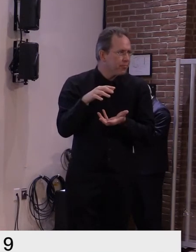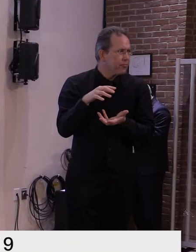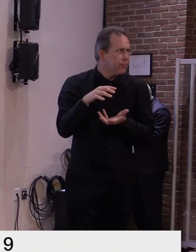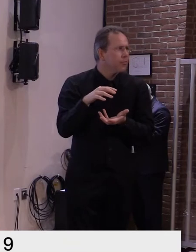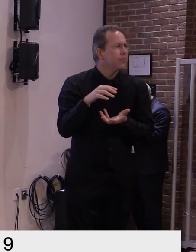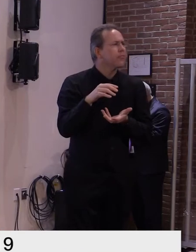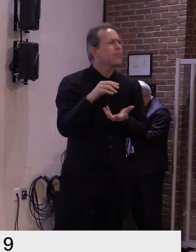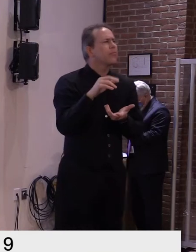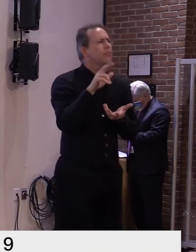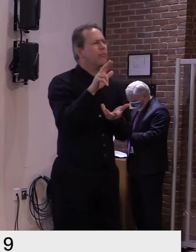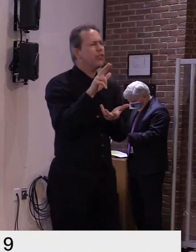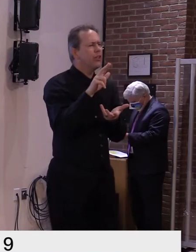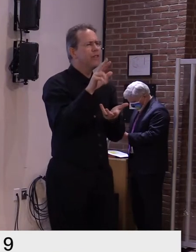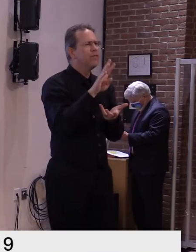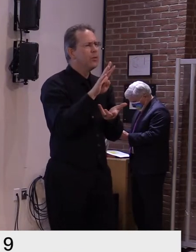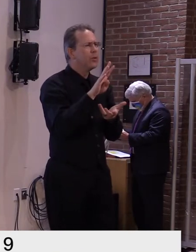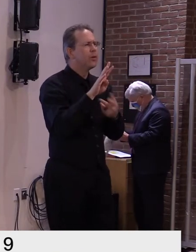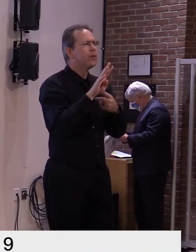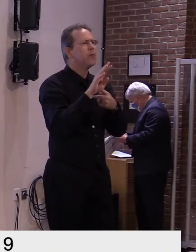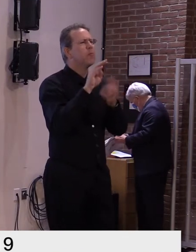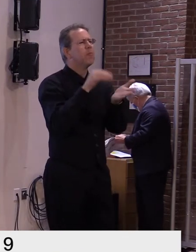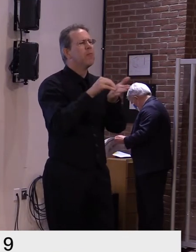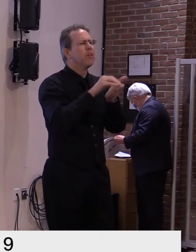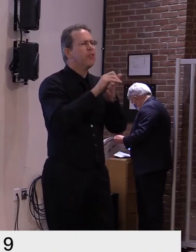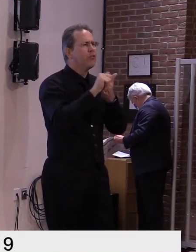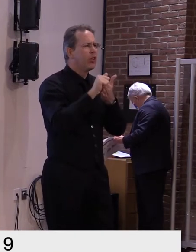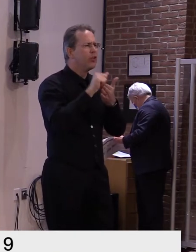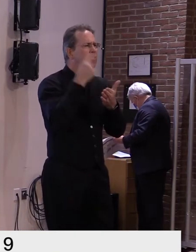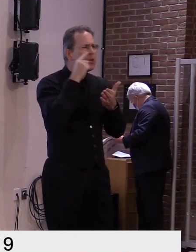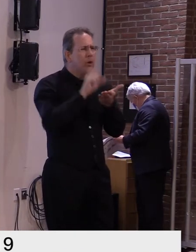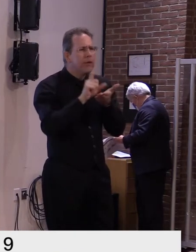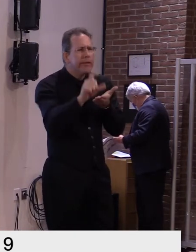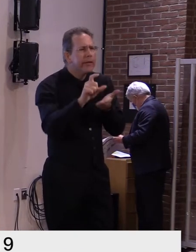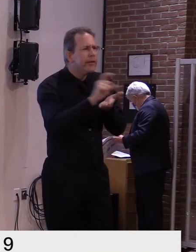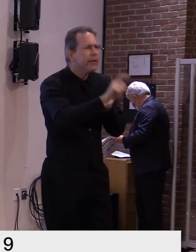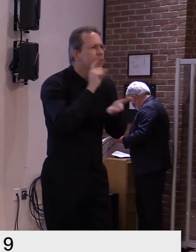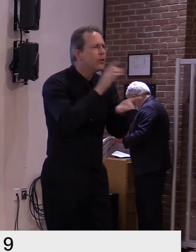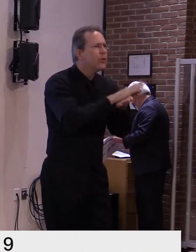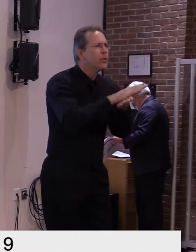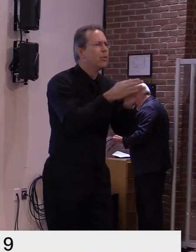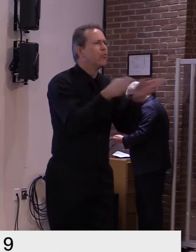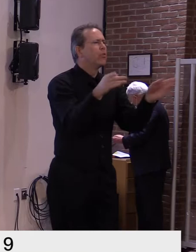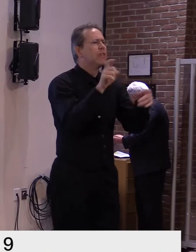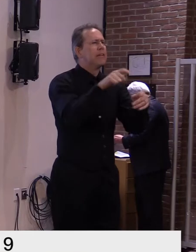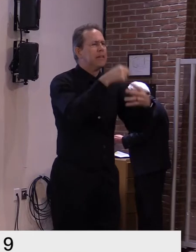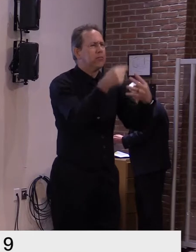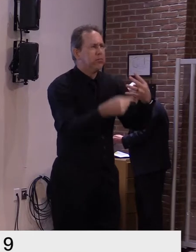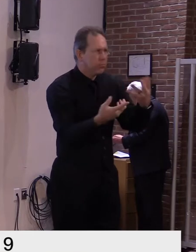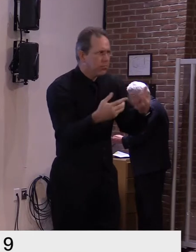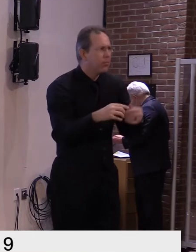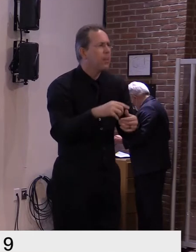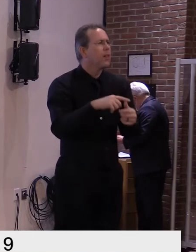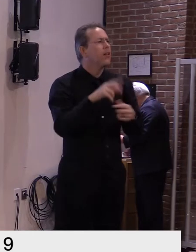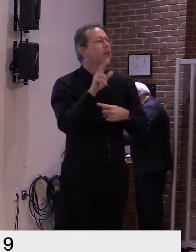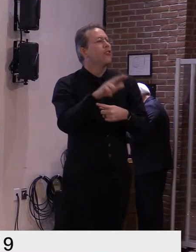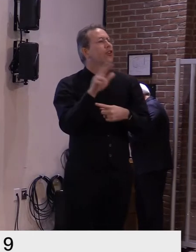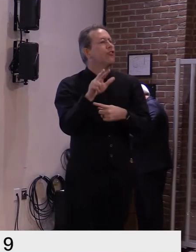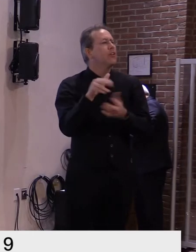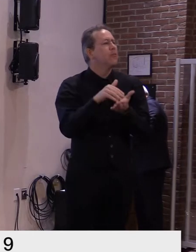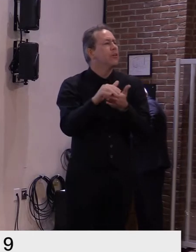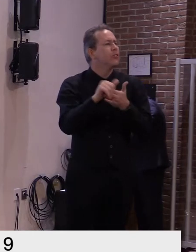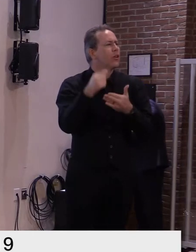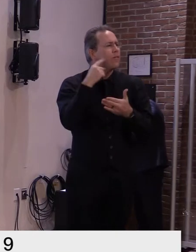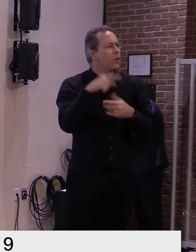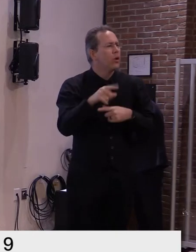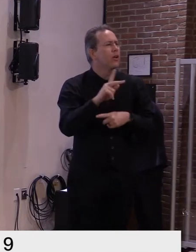and thank our congressional delegation. They've been tremendously supportive throughout this emergency. The K-12 funding will be coming down